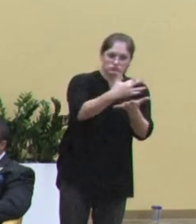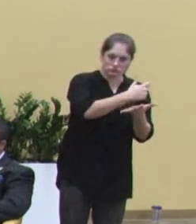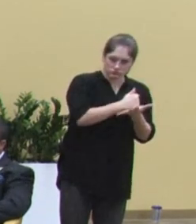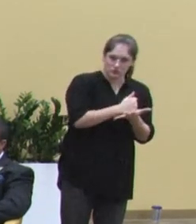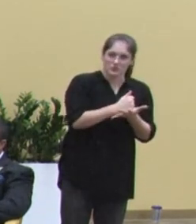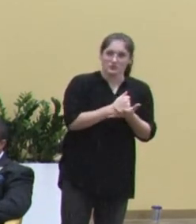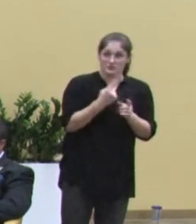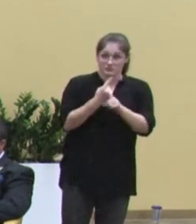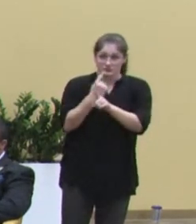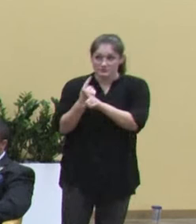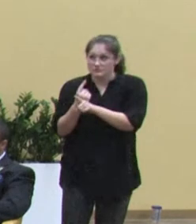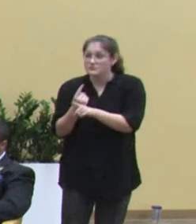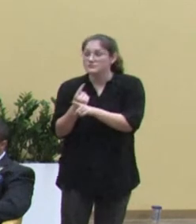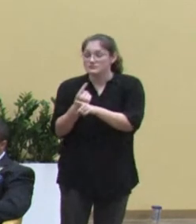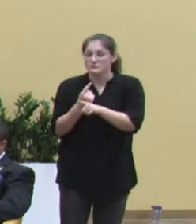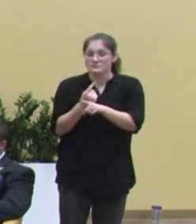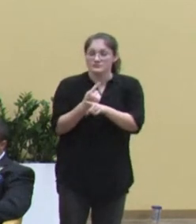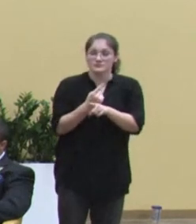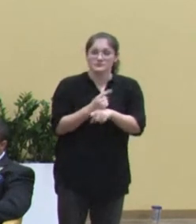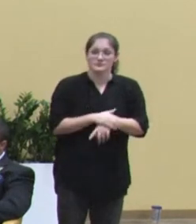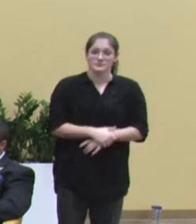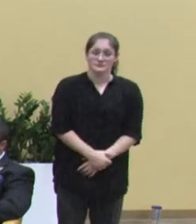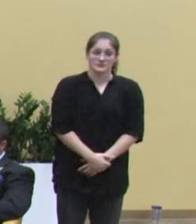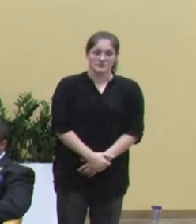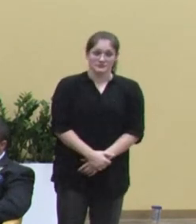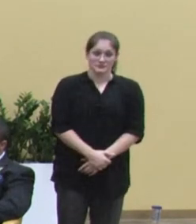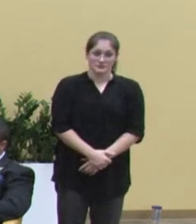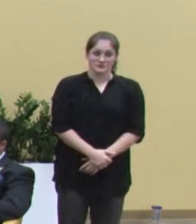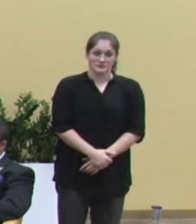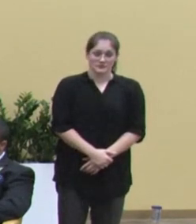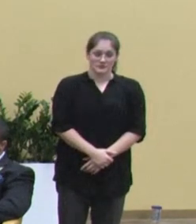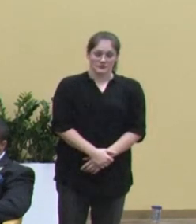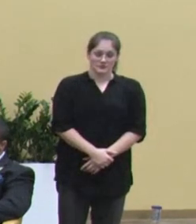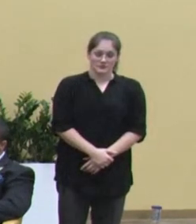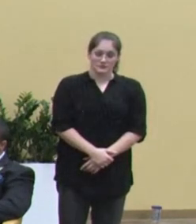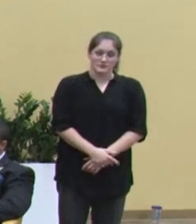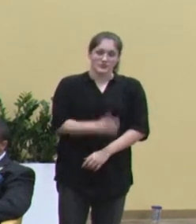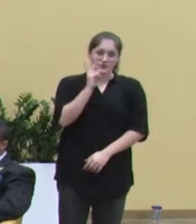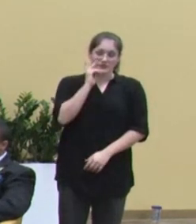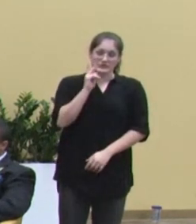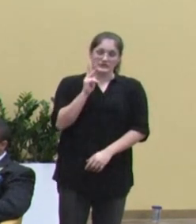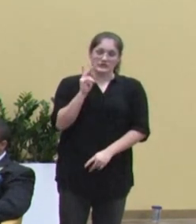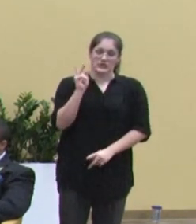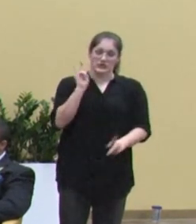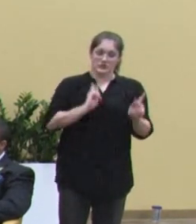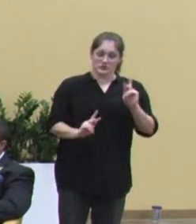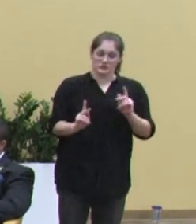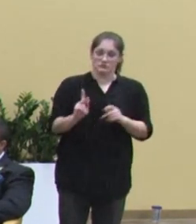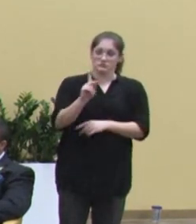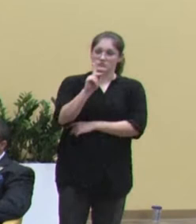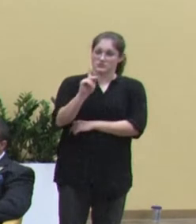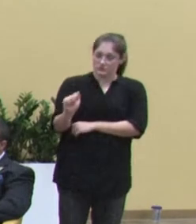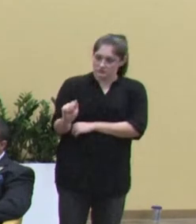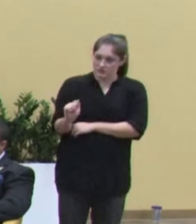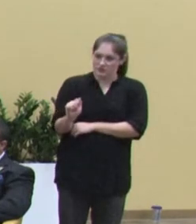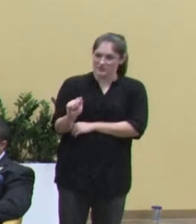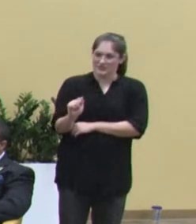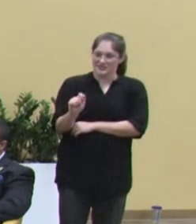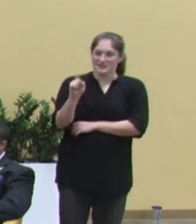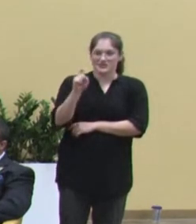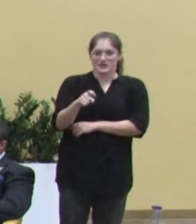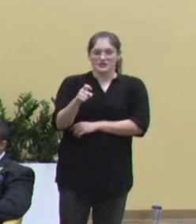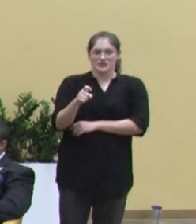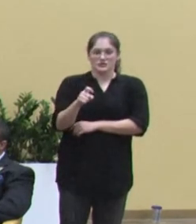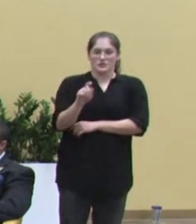right? So a lot of times we also see that those individuals with disabilities will have to revert, and they will have